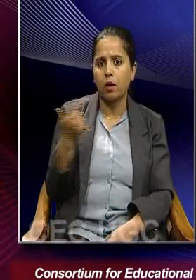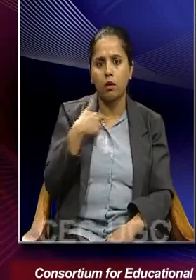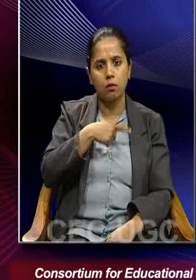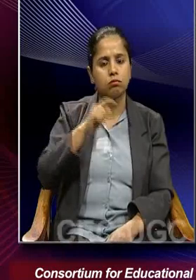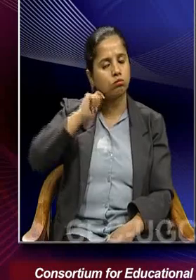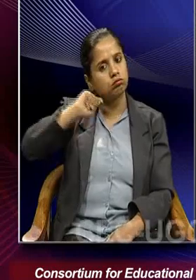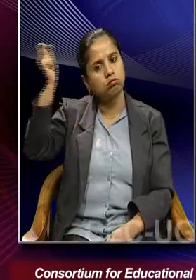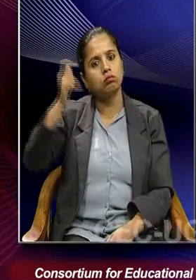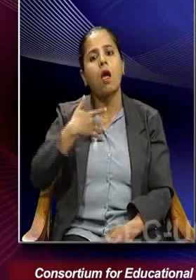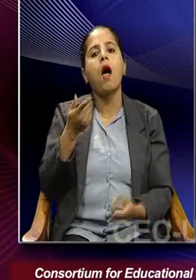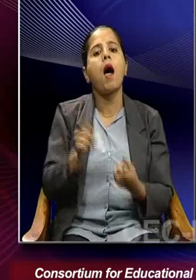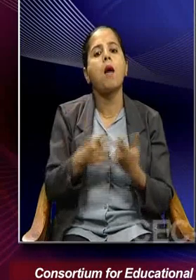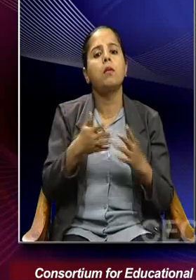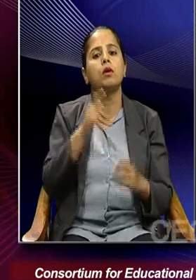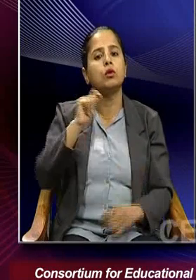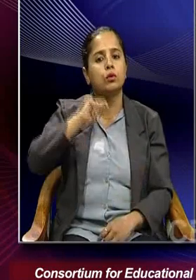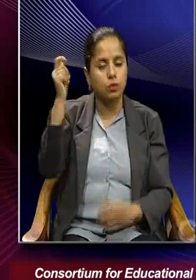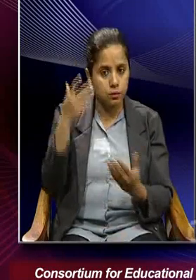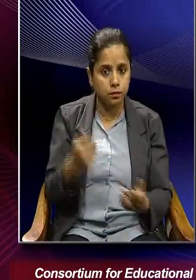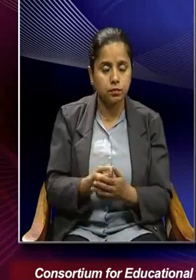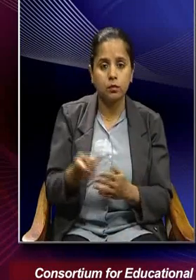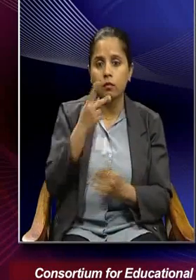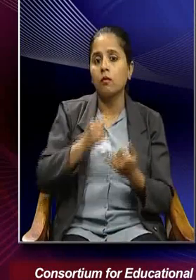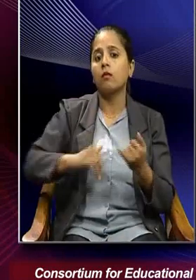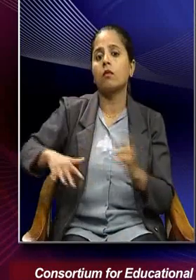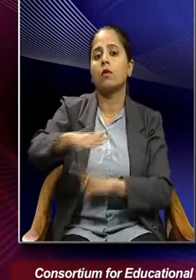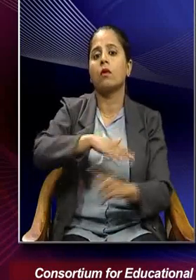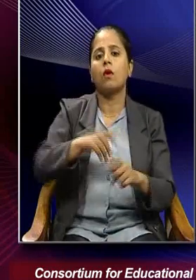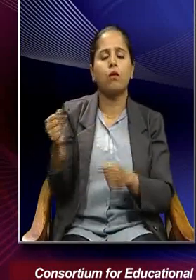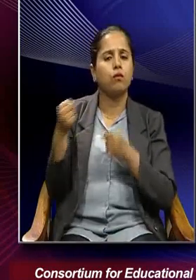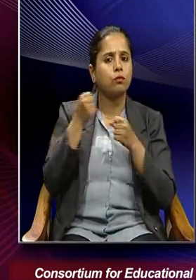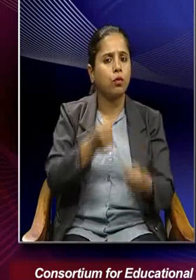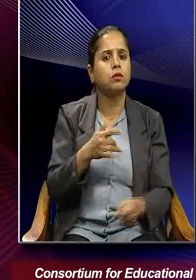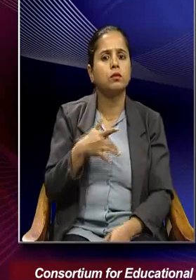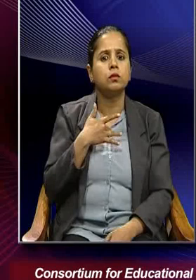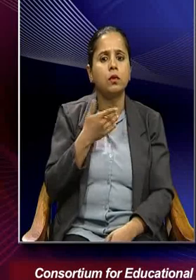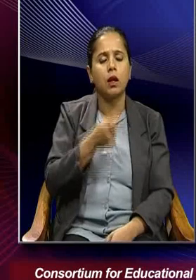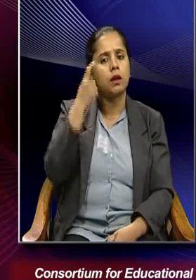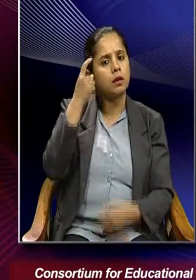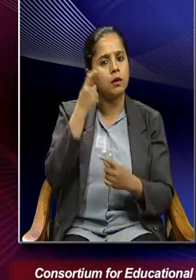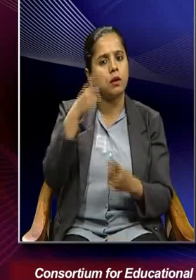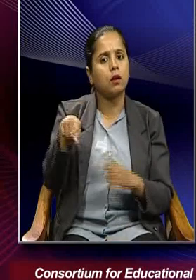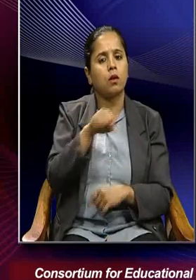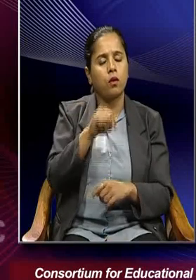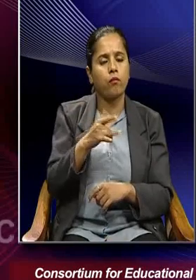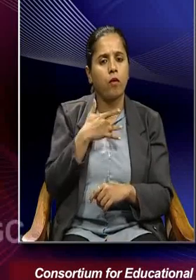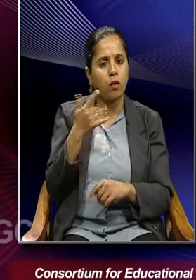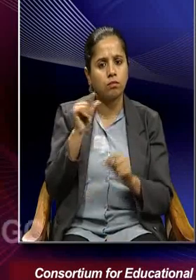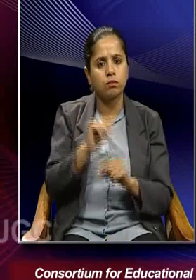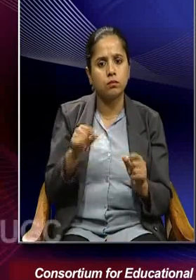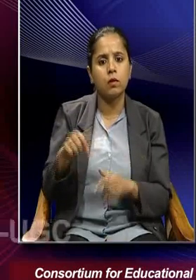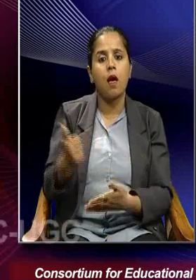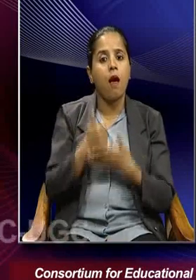committed suicide because of that. So that kind of a situation forced him to think along those lines that he has to